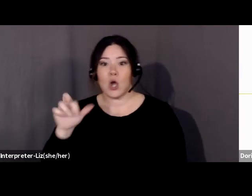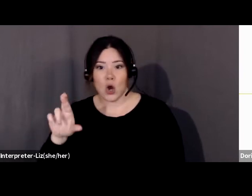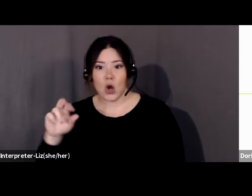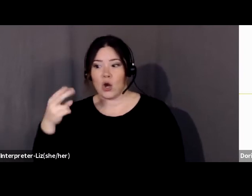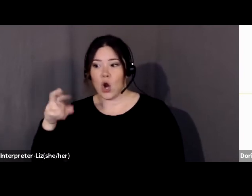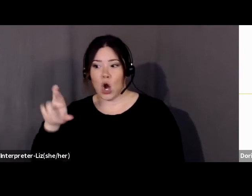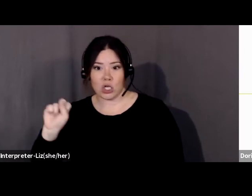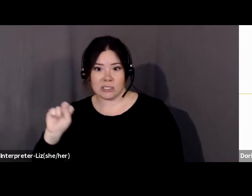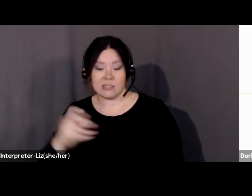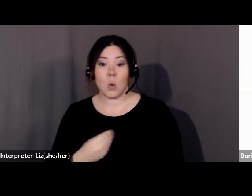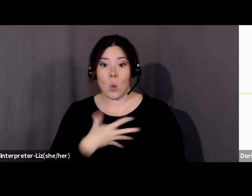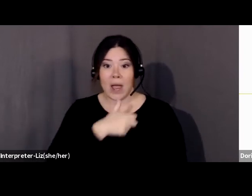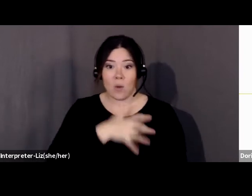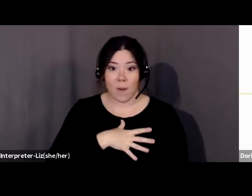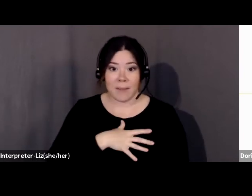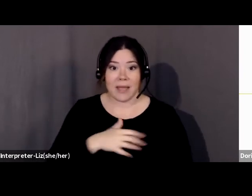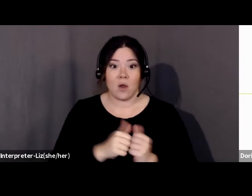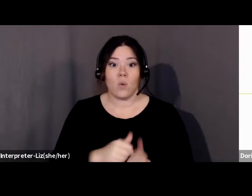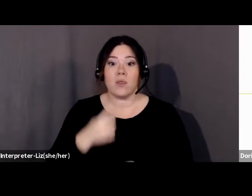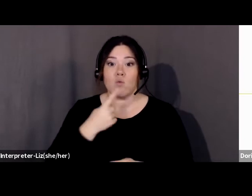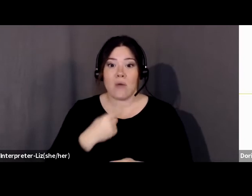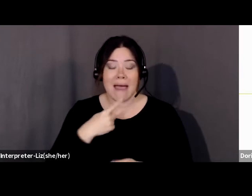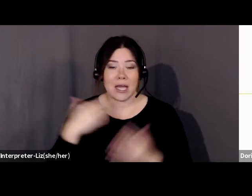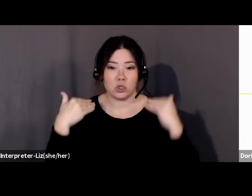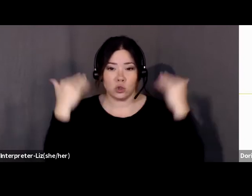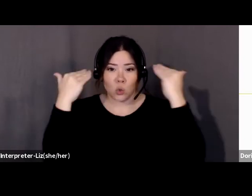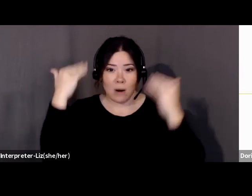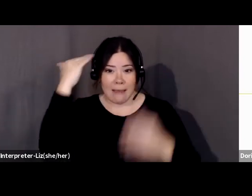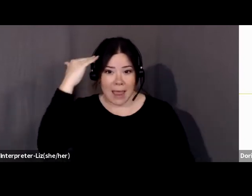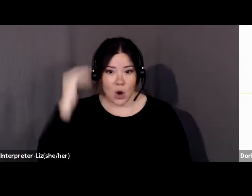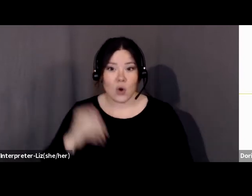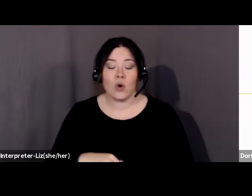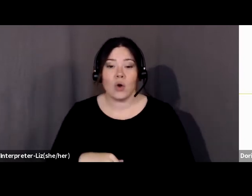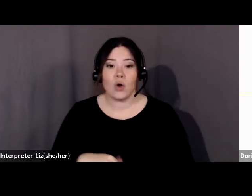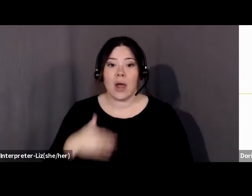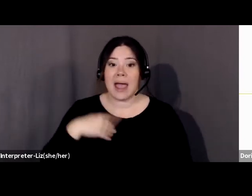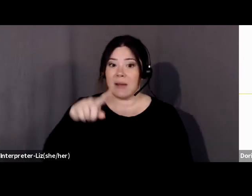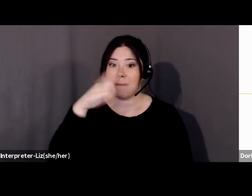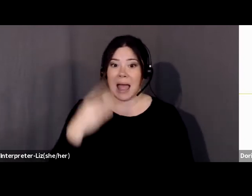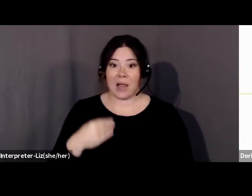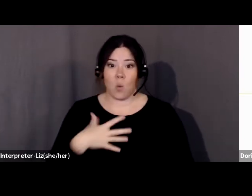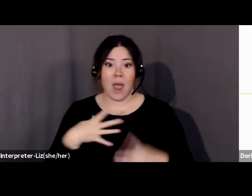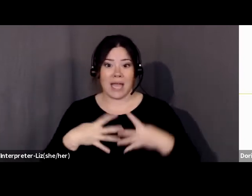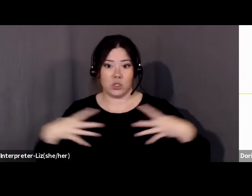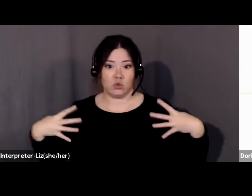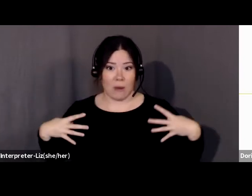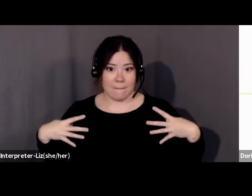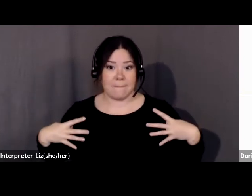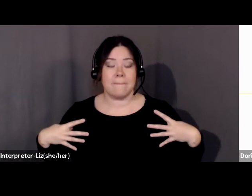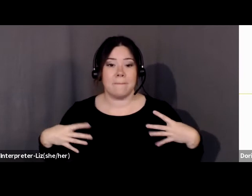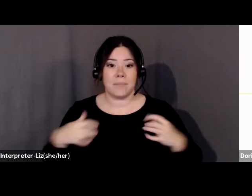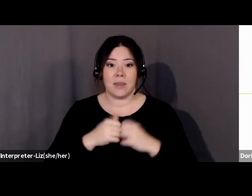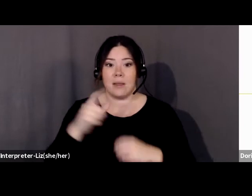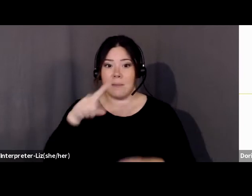a white woman with red short hair. I have a black and white striped dress on with black